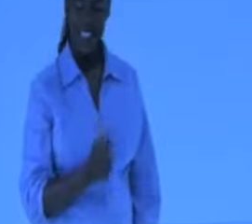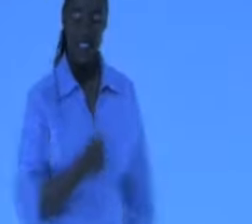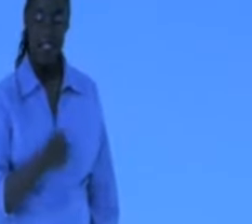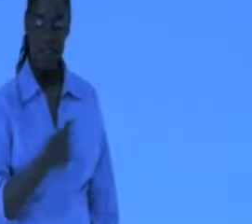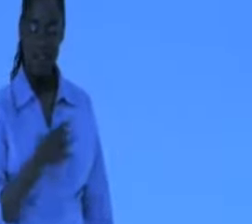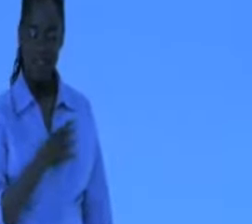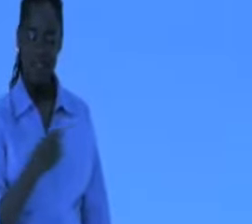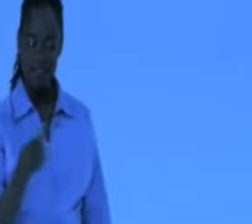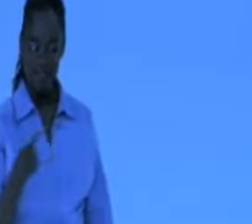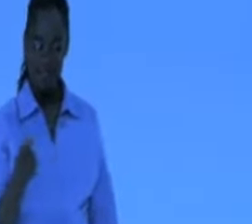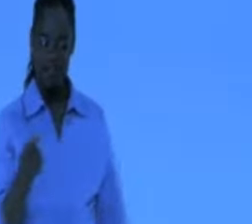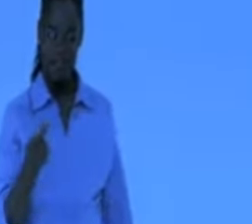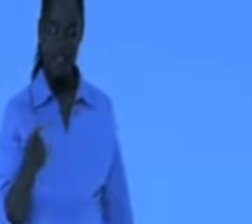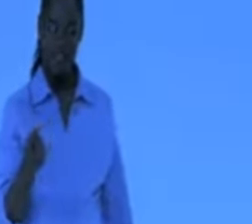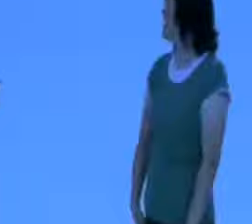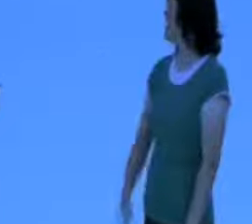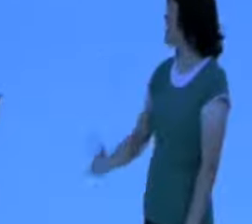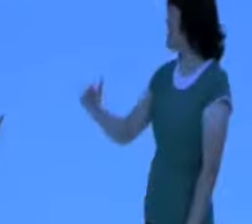watch